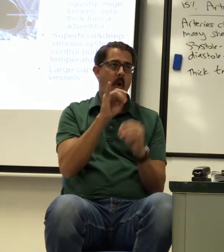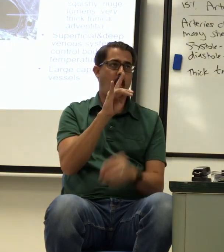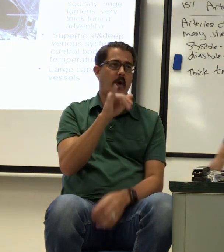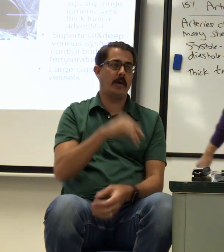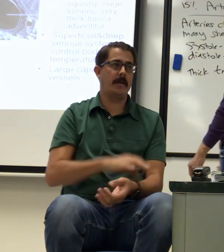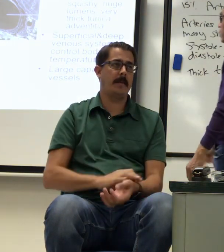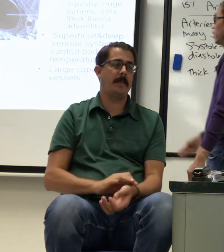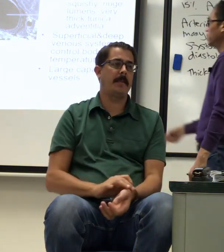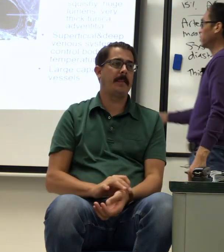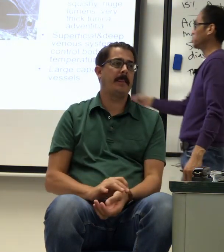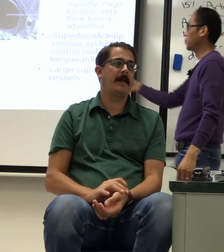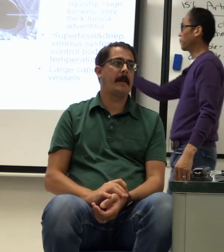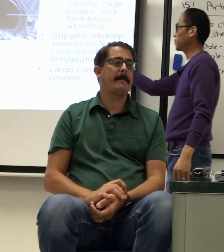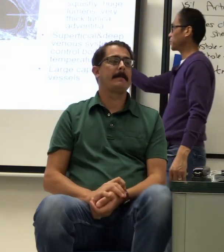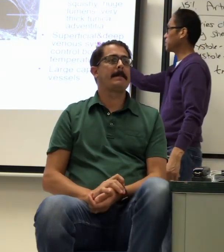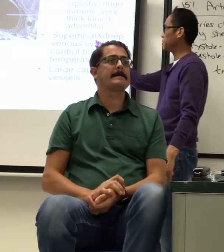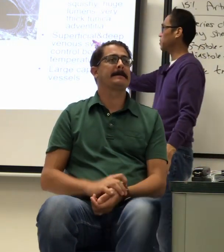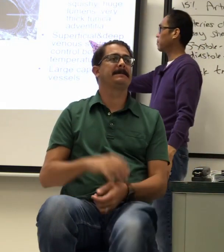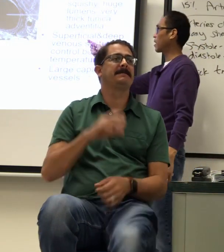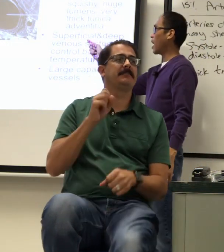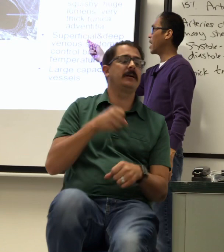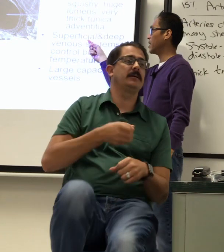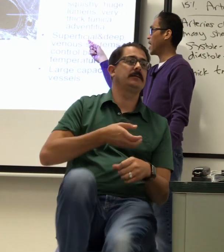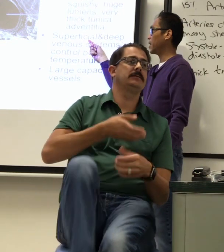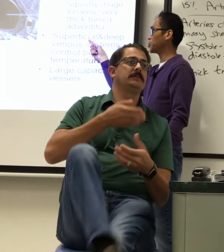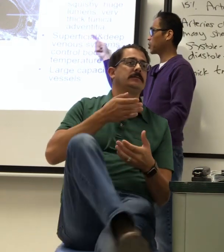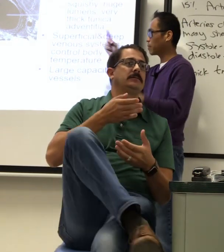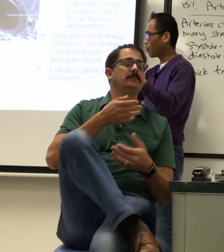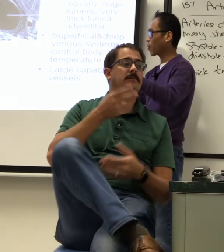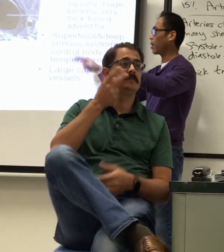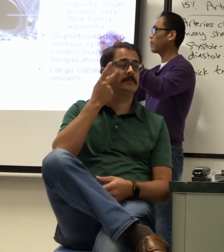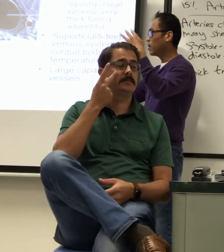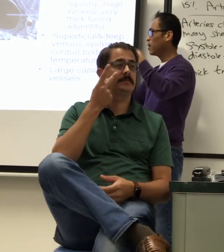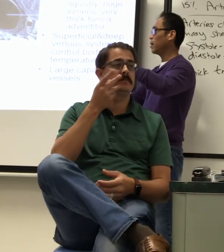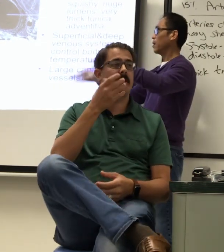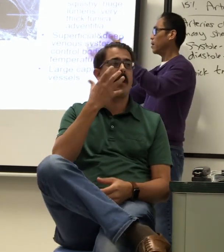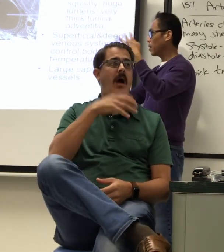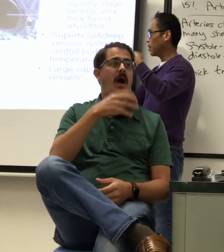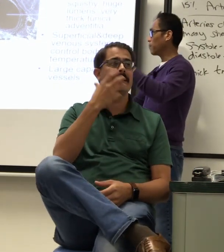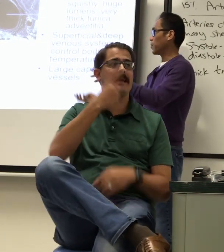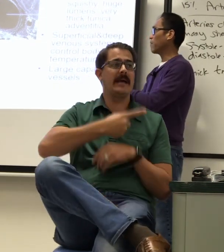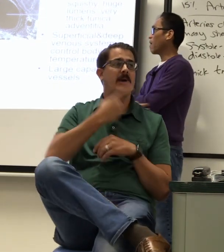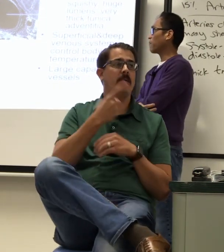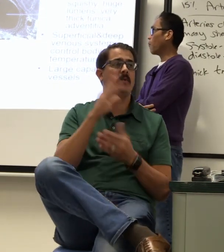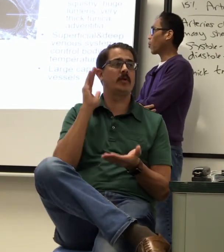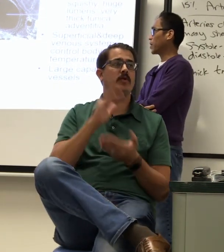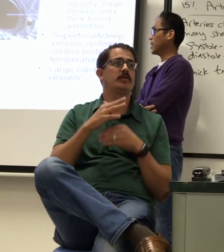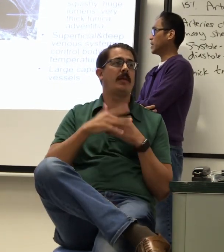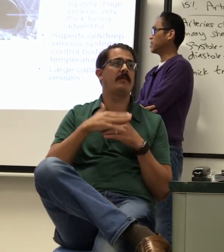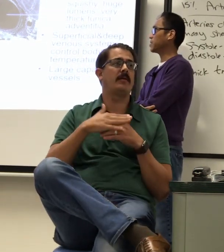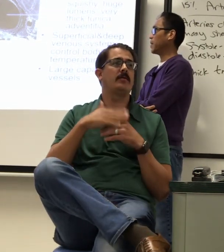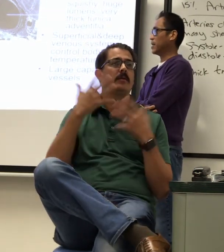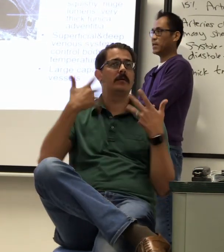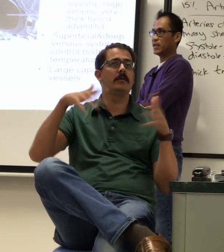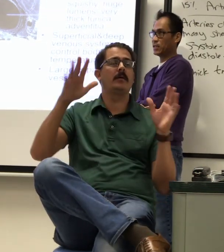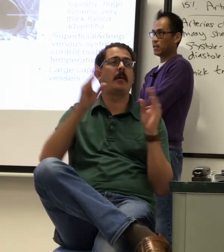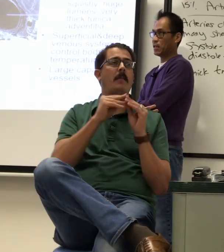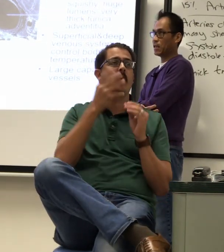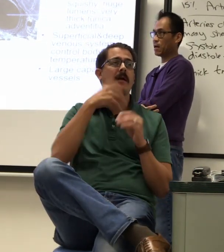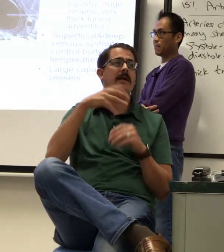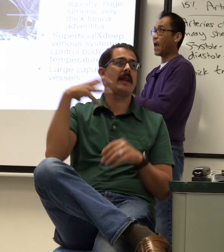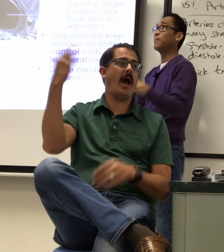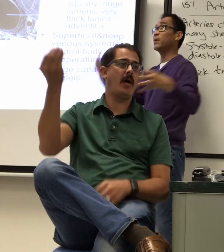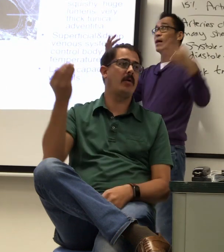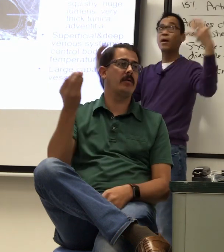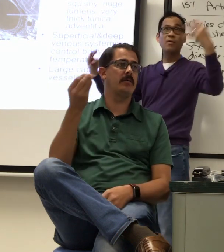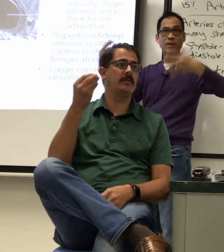can shunt blood flow to the superficial system on a hot day to shunt more, give off more heat, dissipate heat to